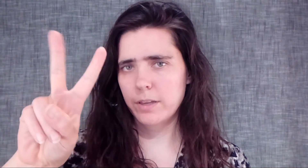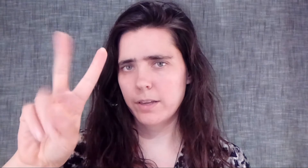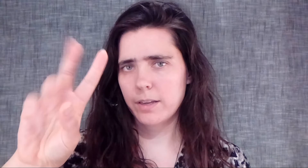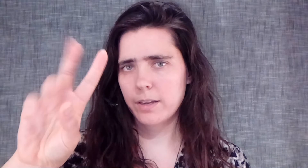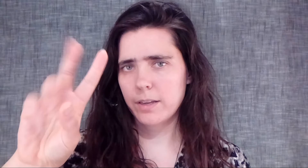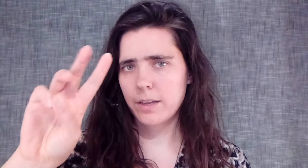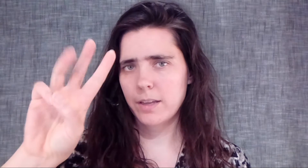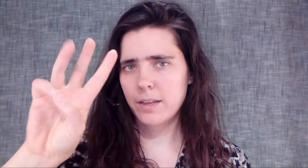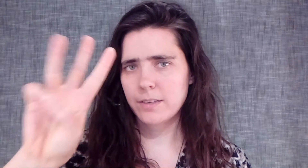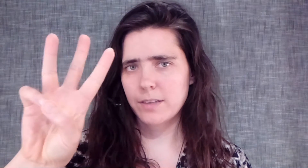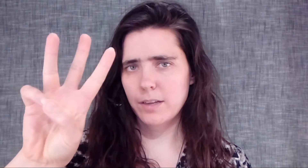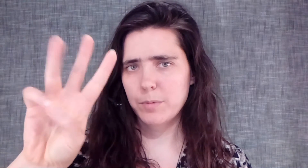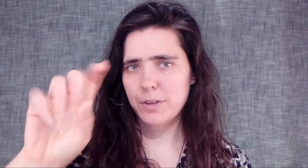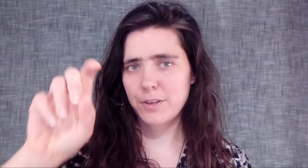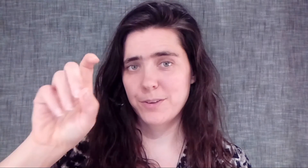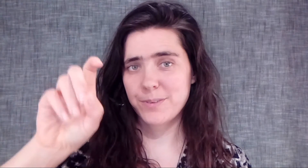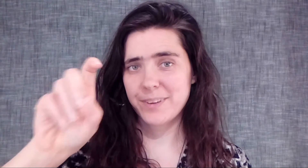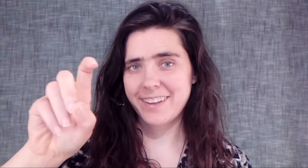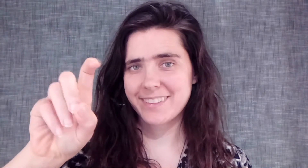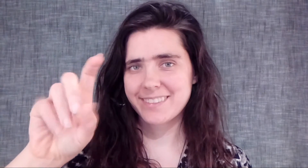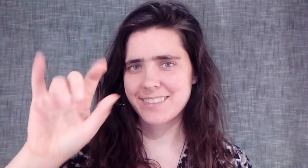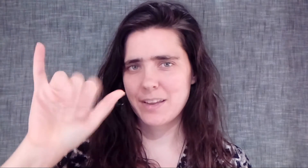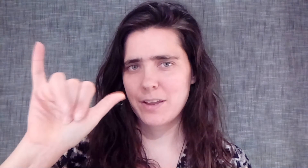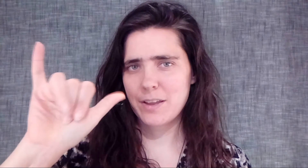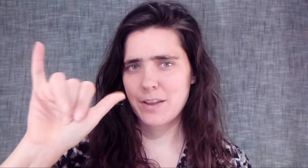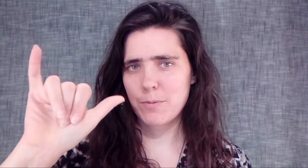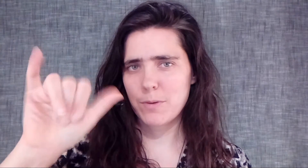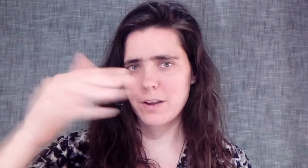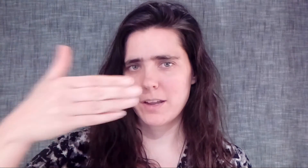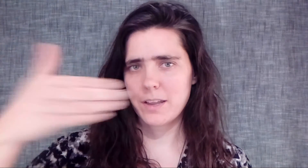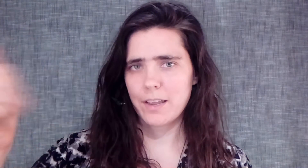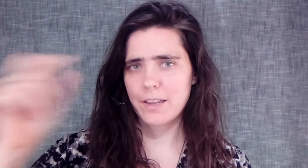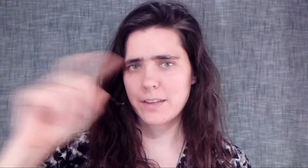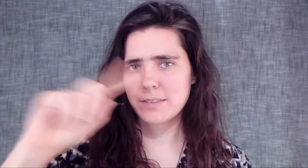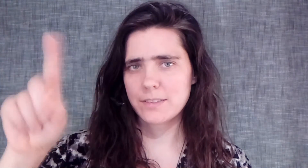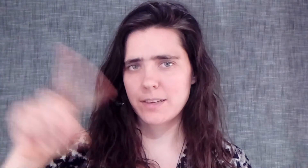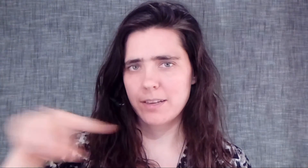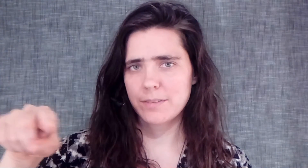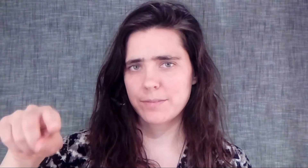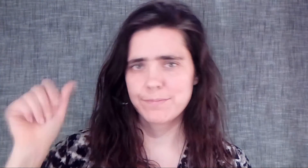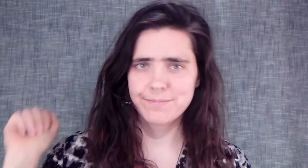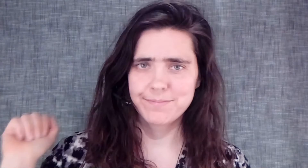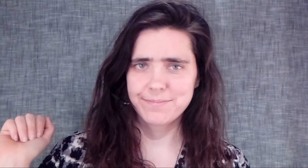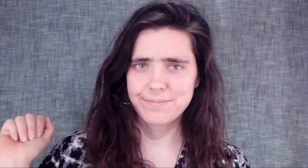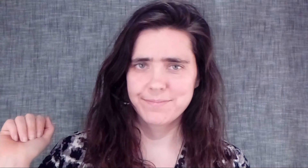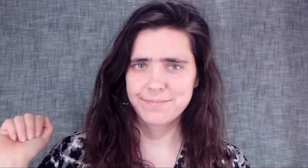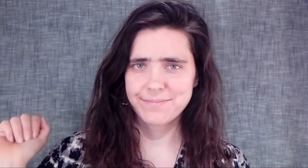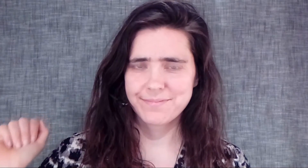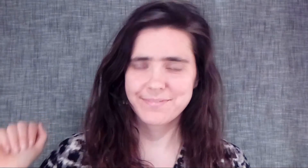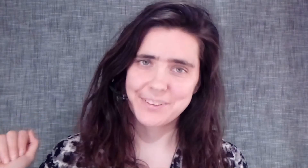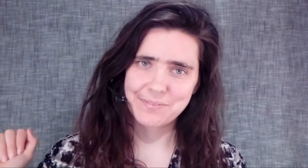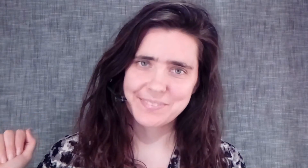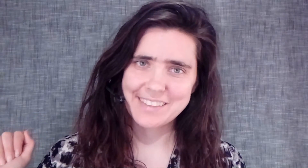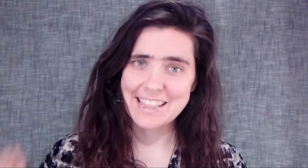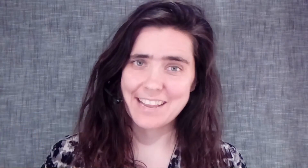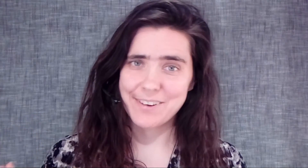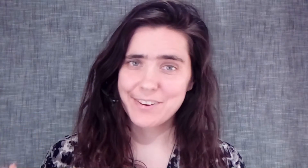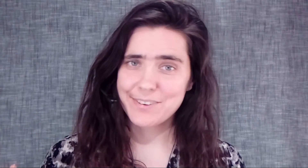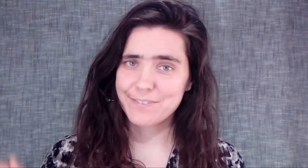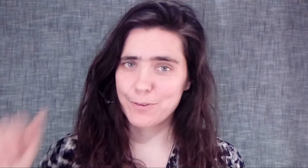V, W, X, Y, and Z. So there we are